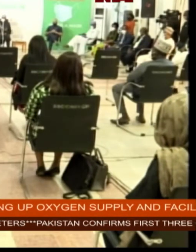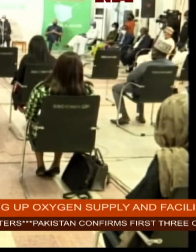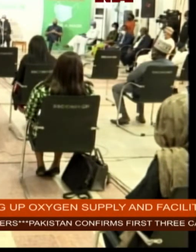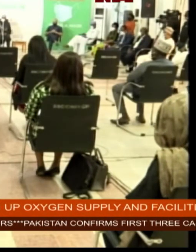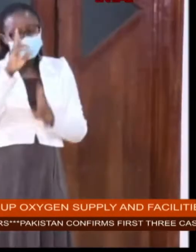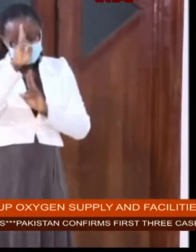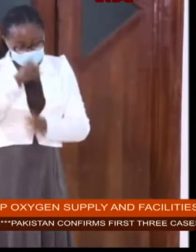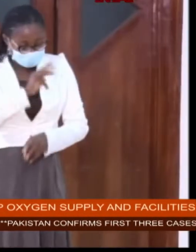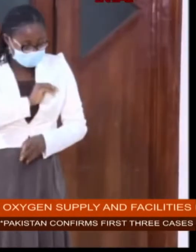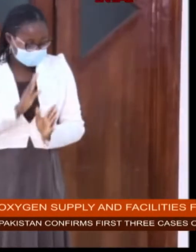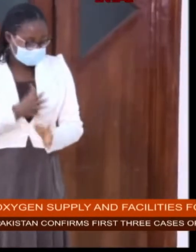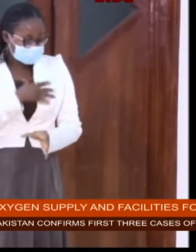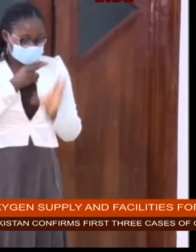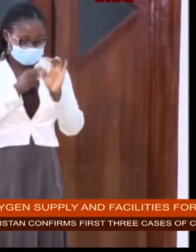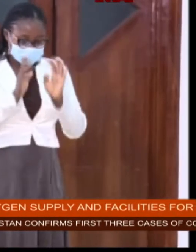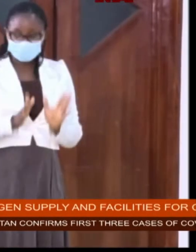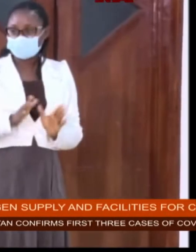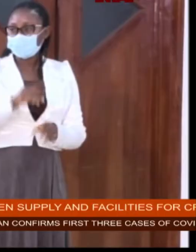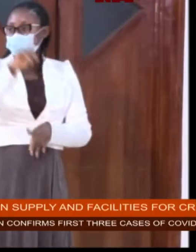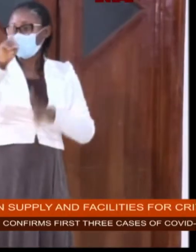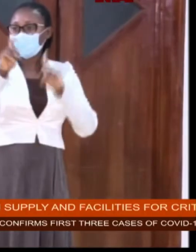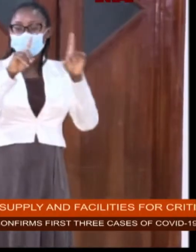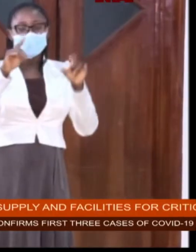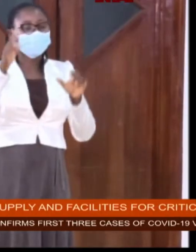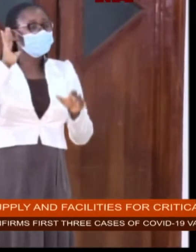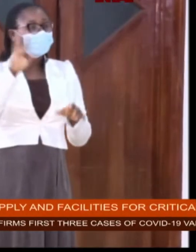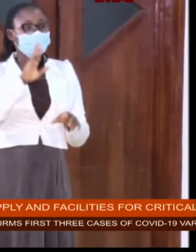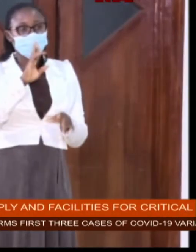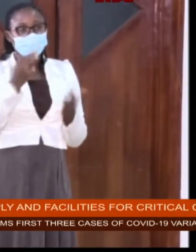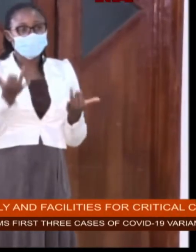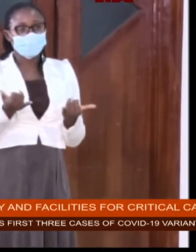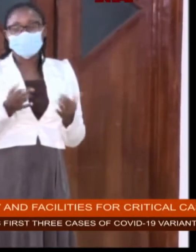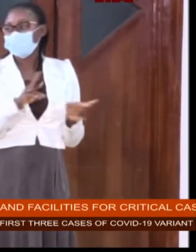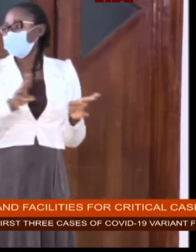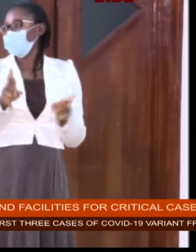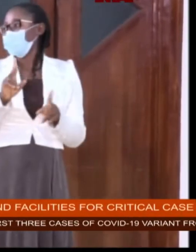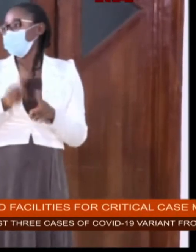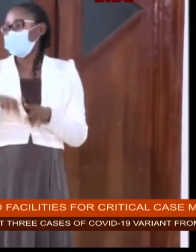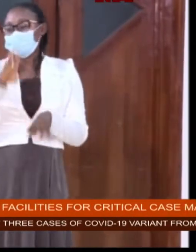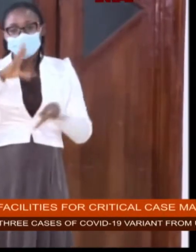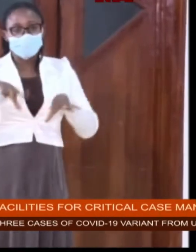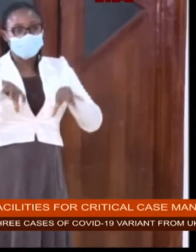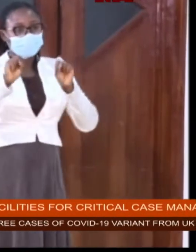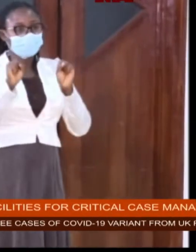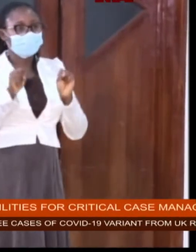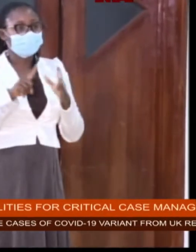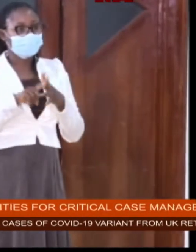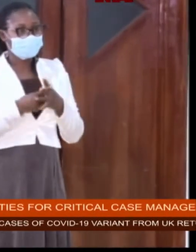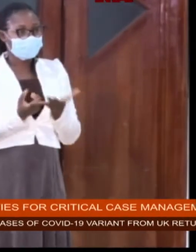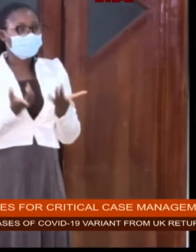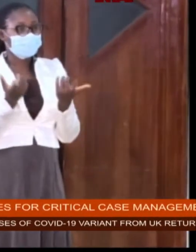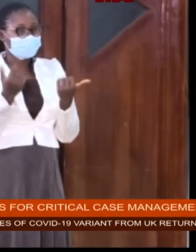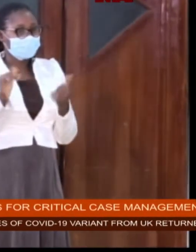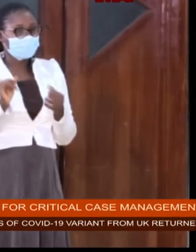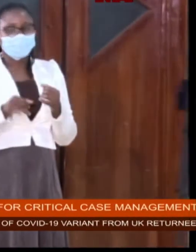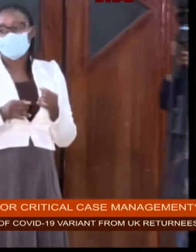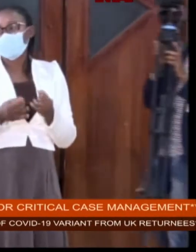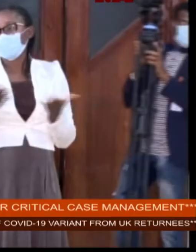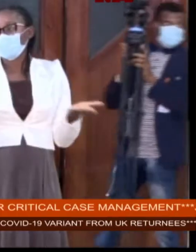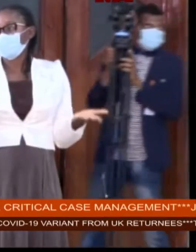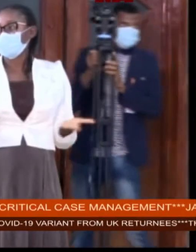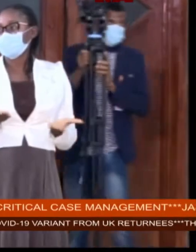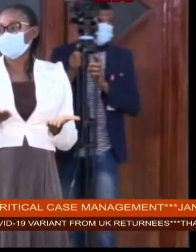Minister and the Chairman, questions, we are now ready to take your questions. Please, can you come over and take your